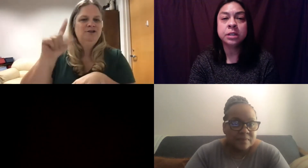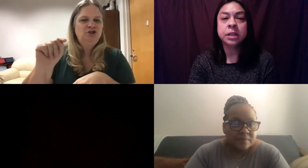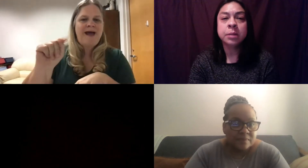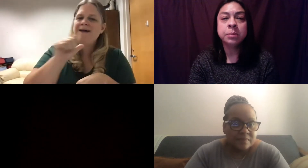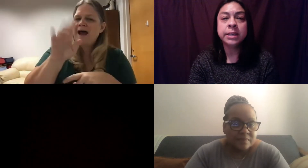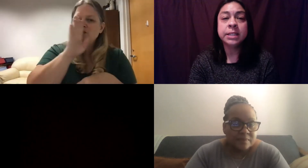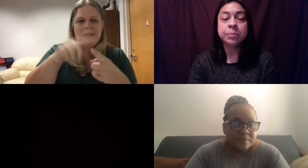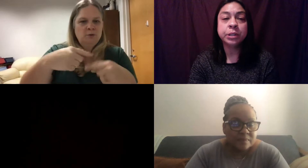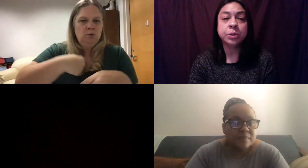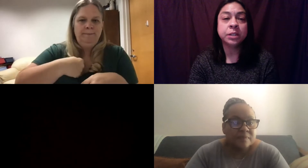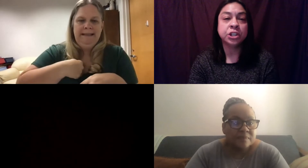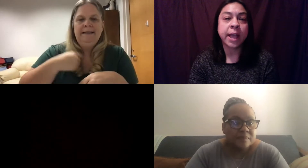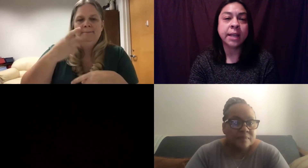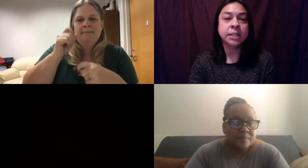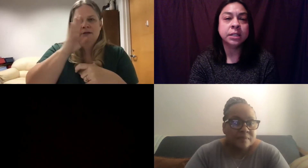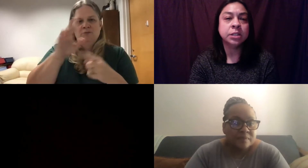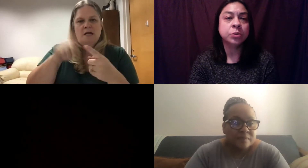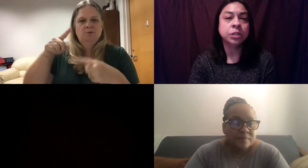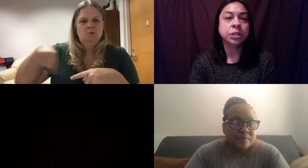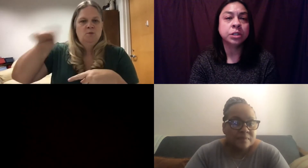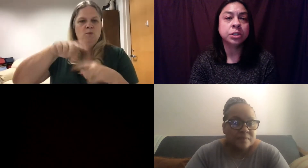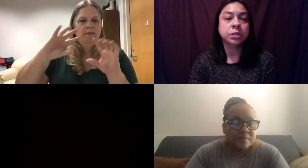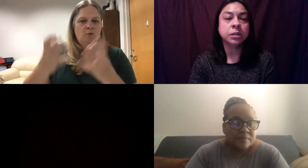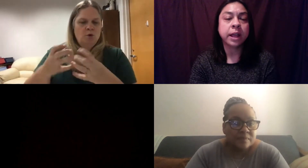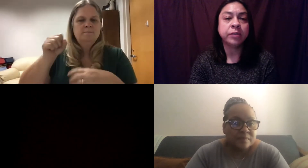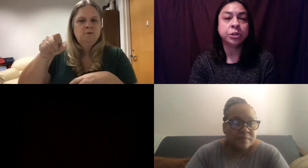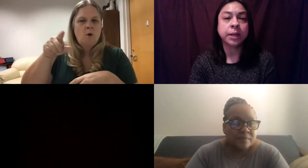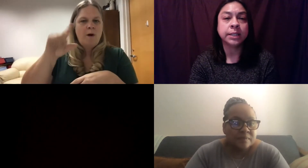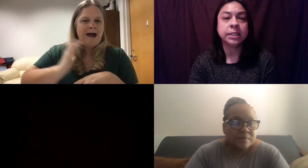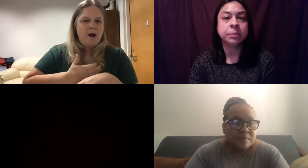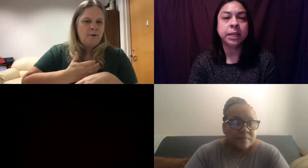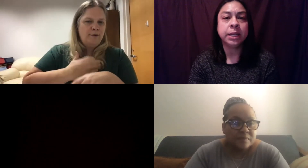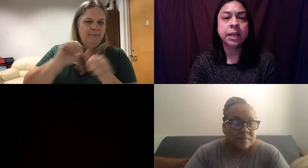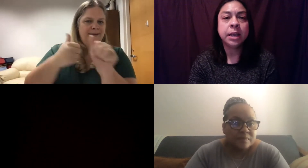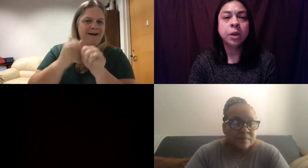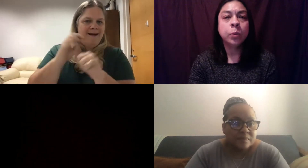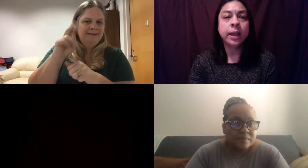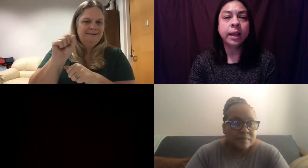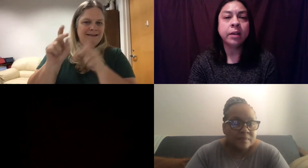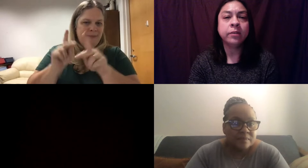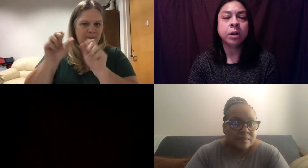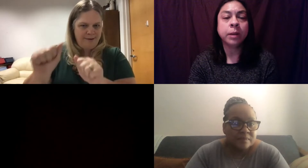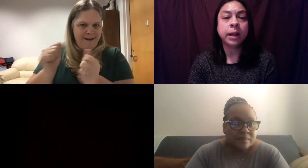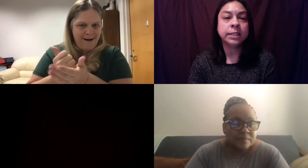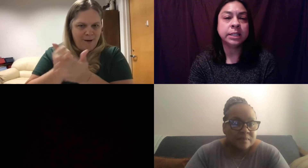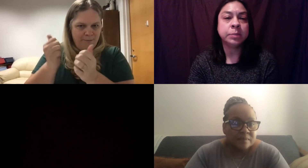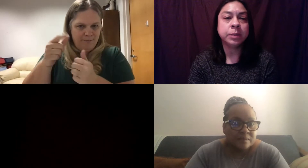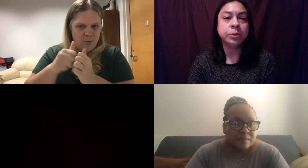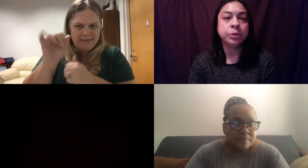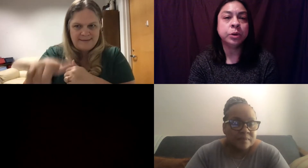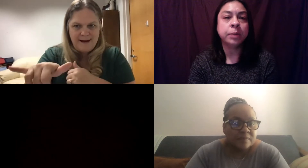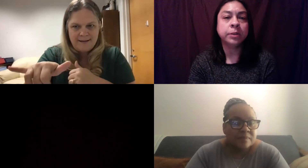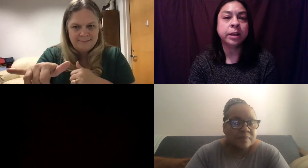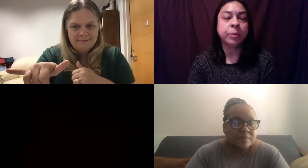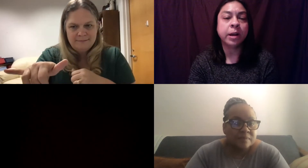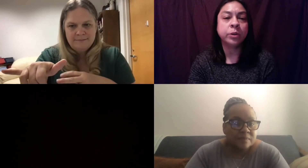issues, please put those in the chat and don't have those directly sent to me. We have our behind the scenes people